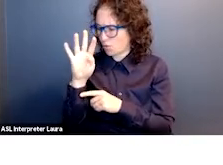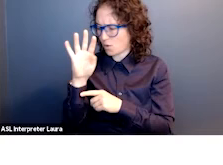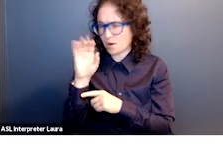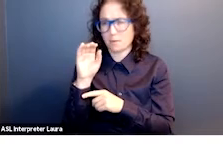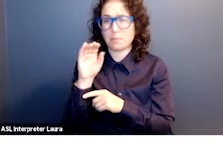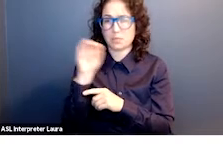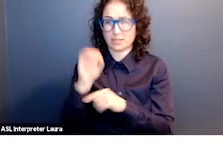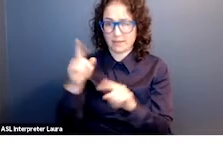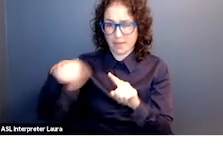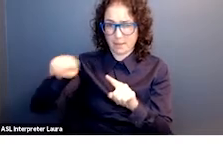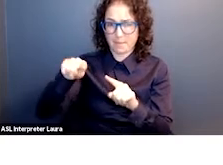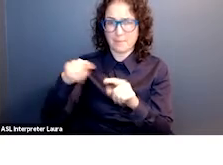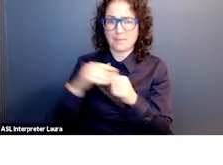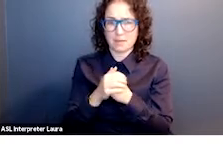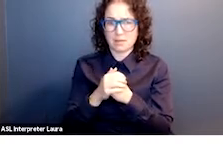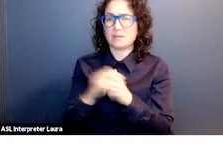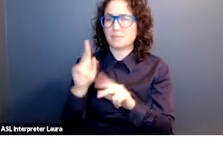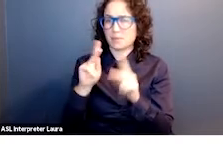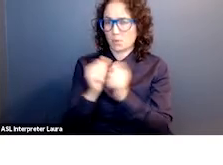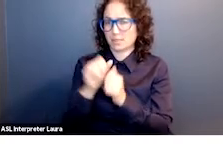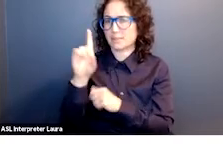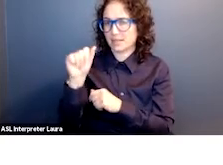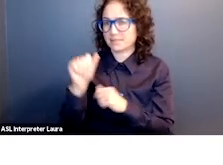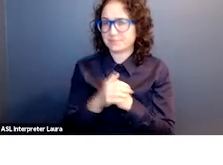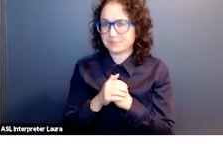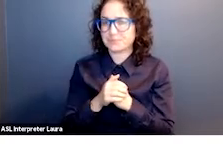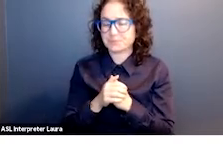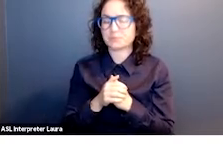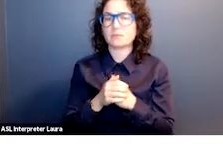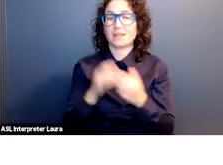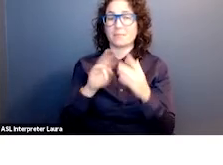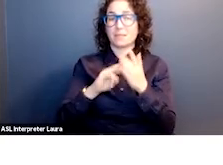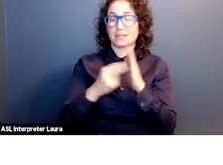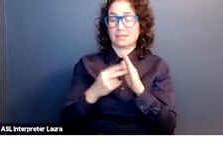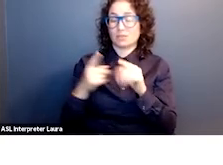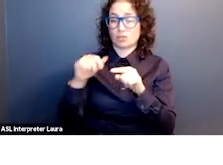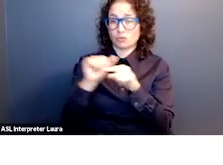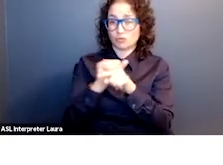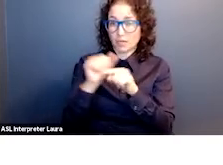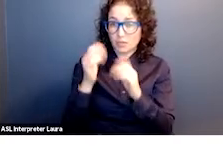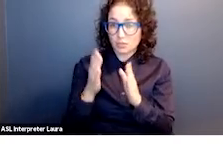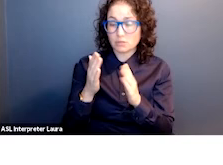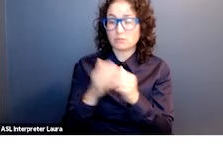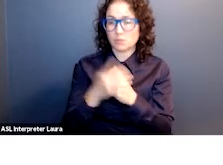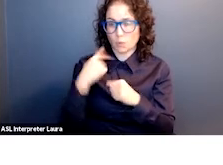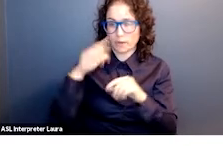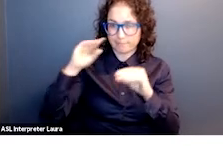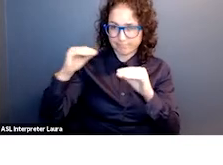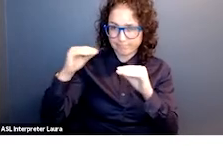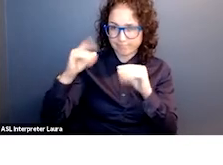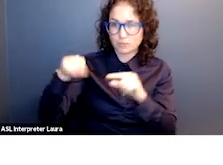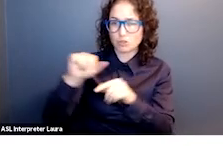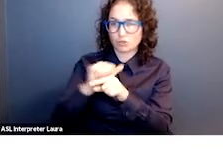of them are person with disabilities. So from the trainers, we train the trainers,